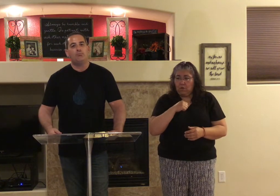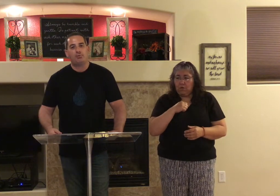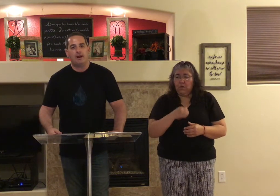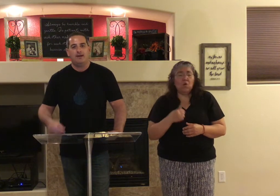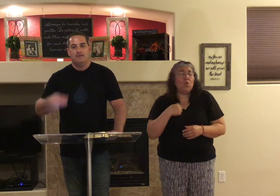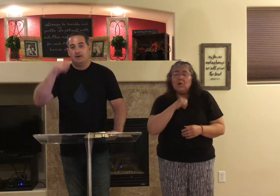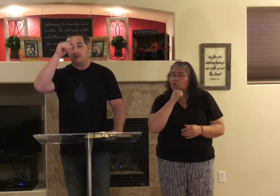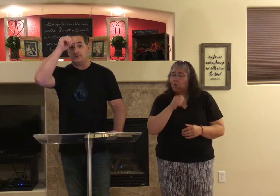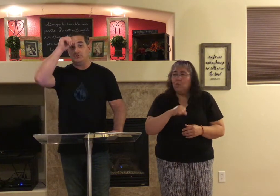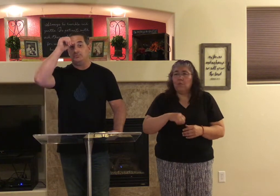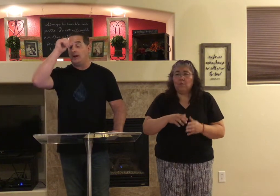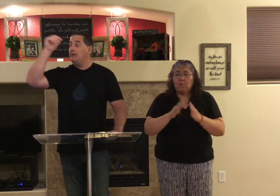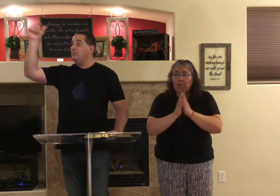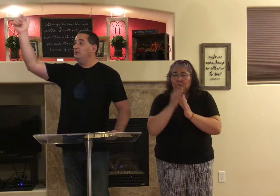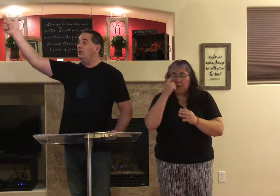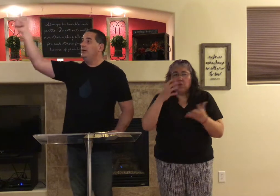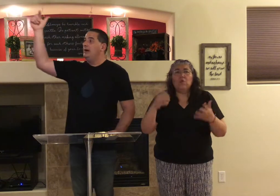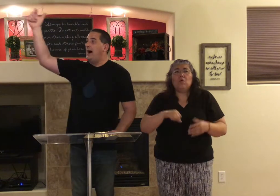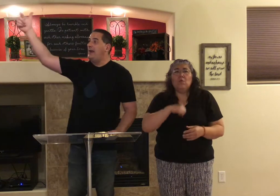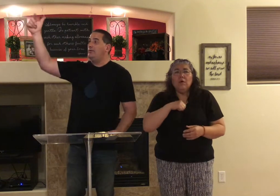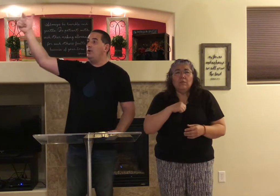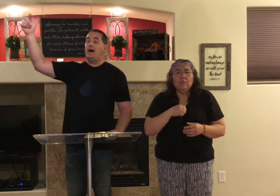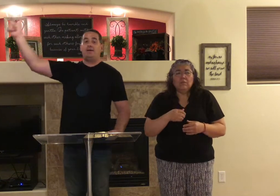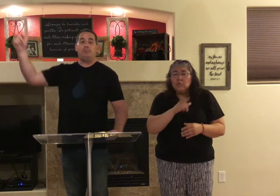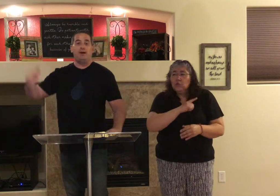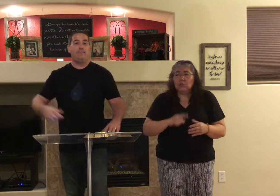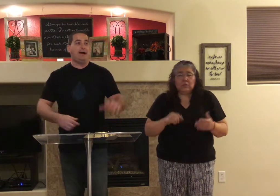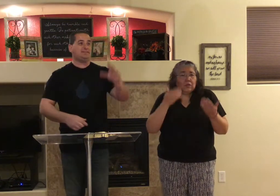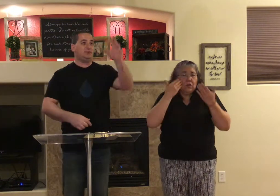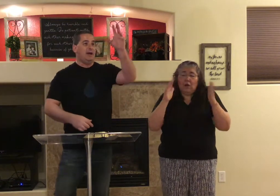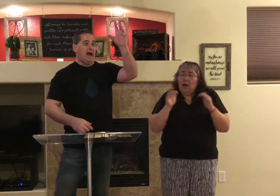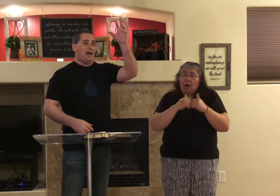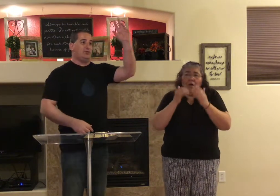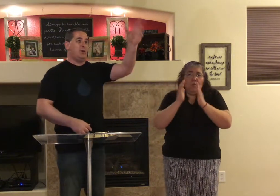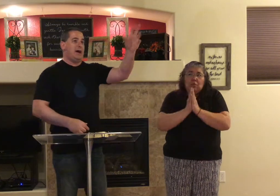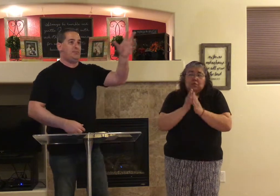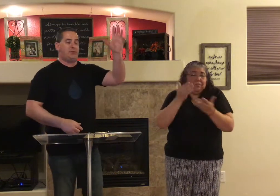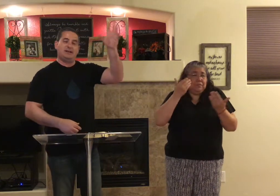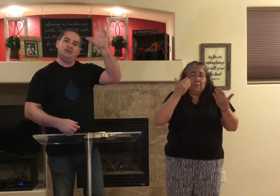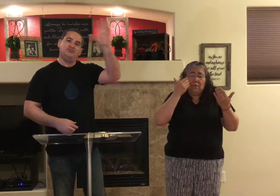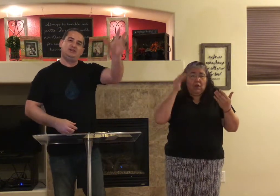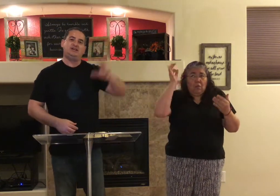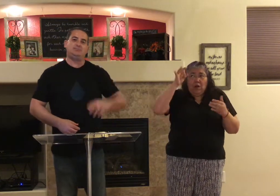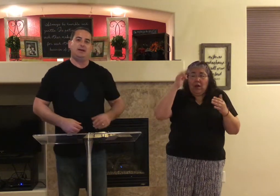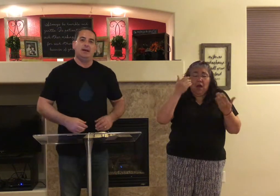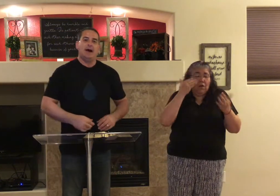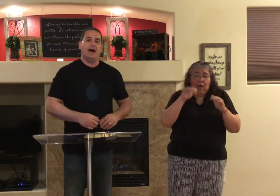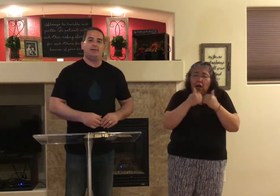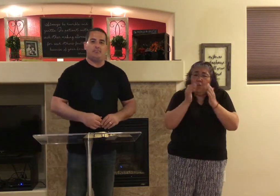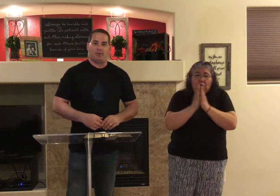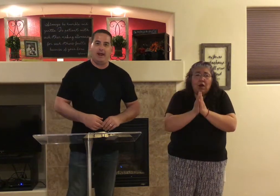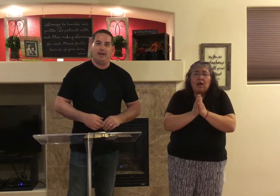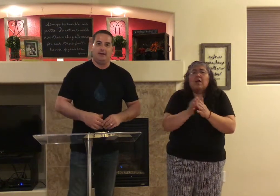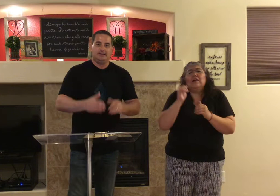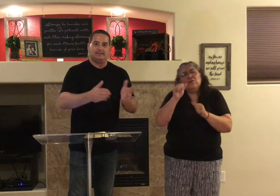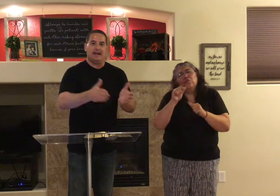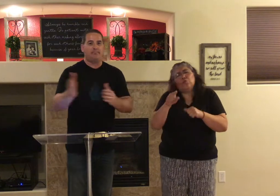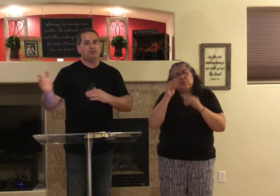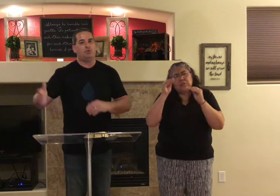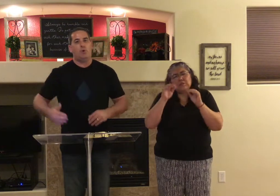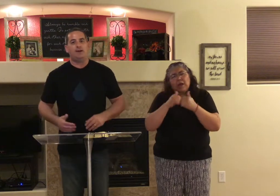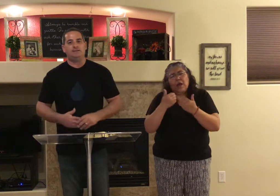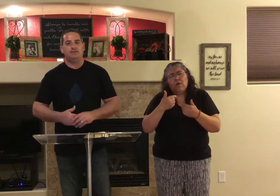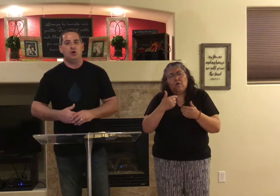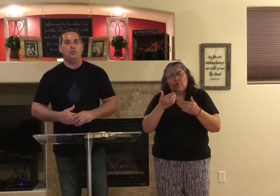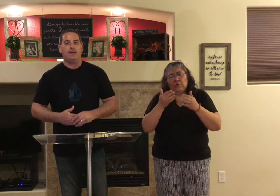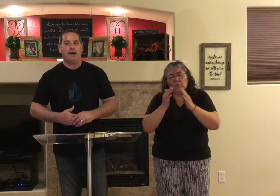We don't pray because we're too proud. But Lord, I don't know how to pray. Pastor, I don't know how to pray. Can you teach me how to pray?